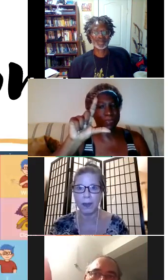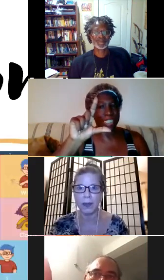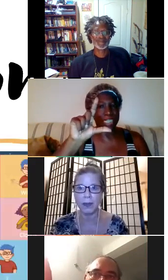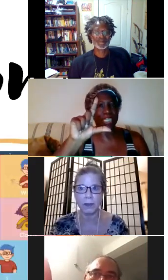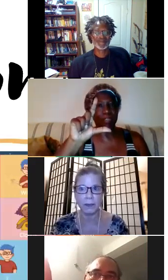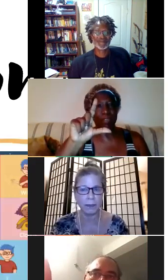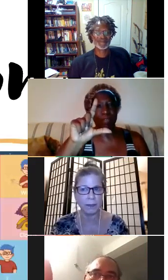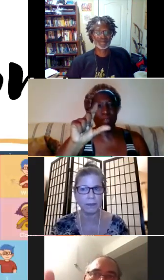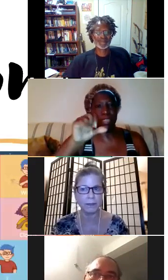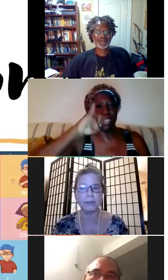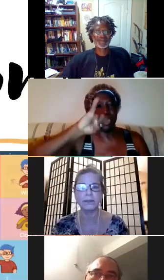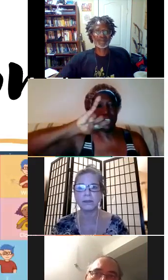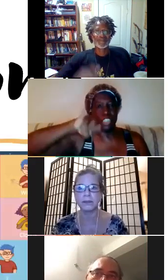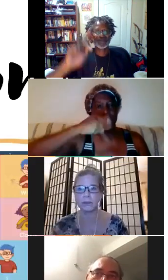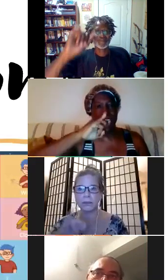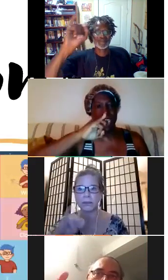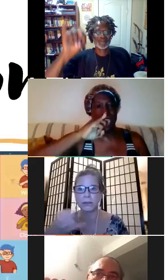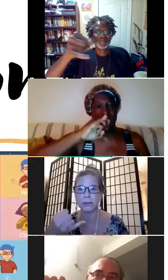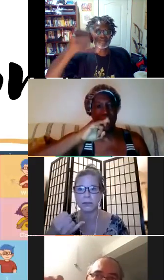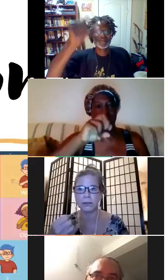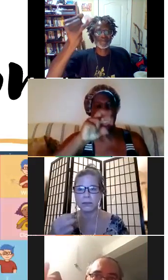June, you spell it out.